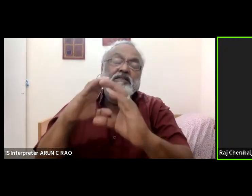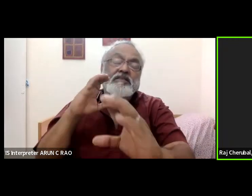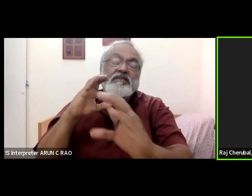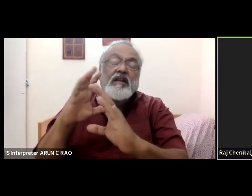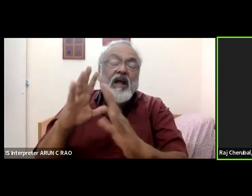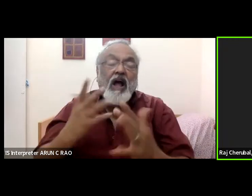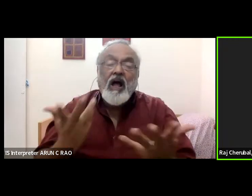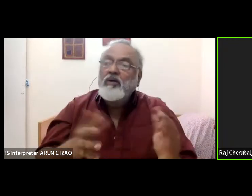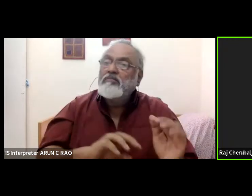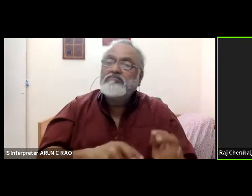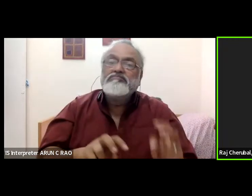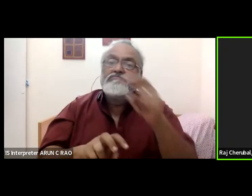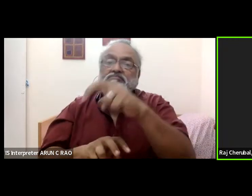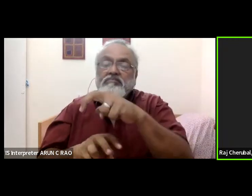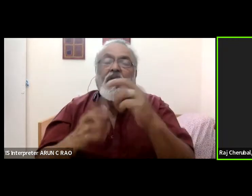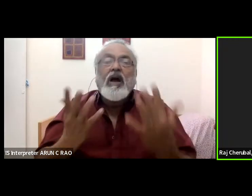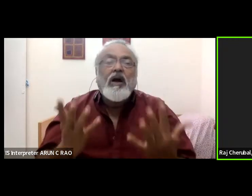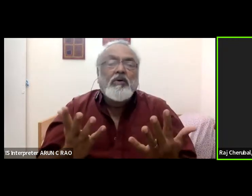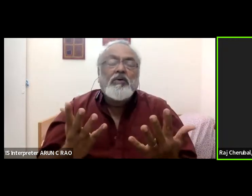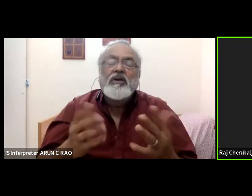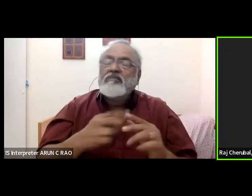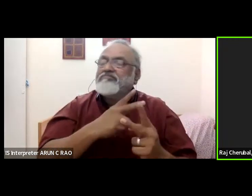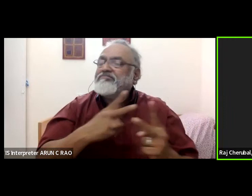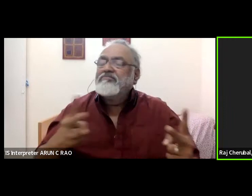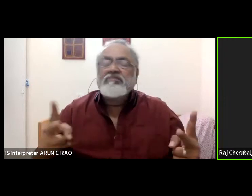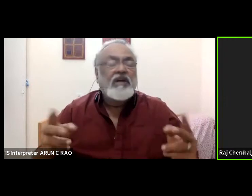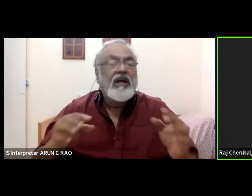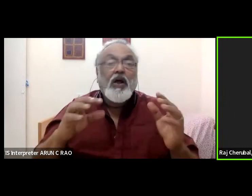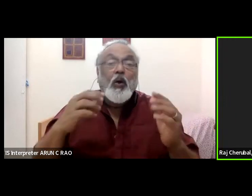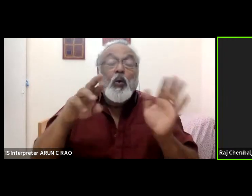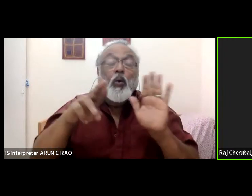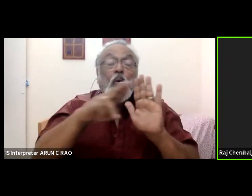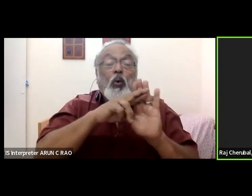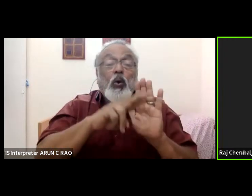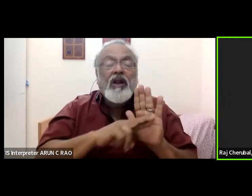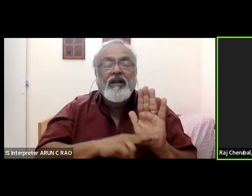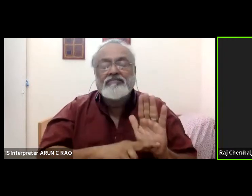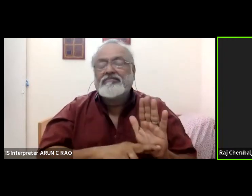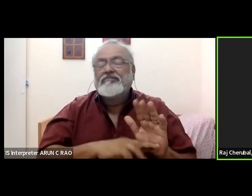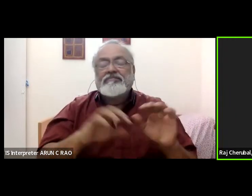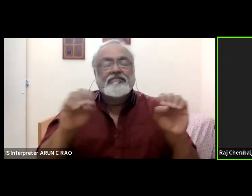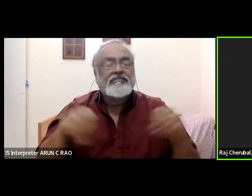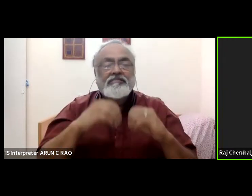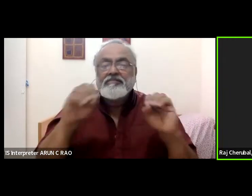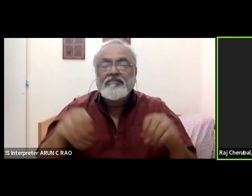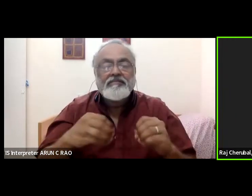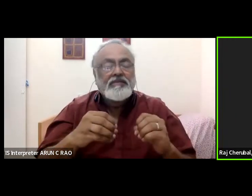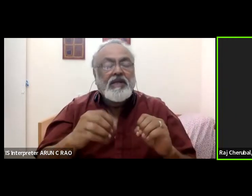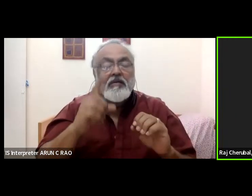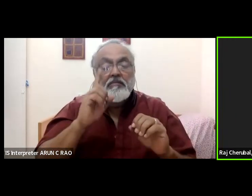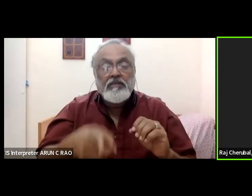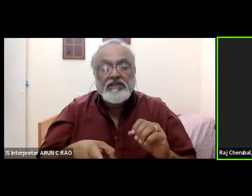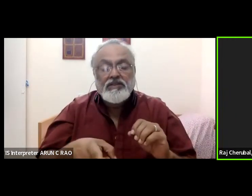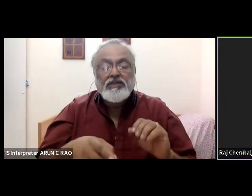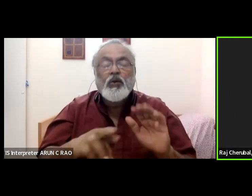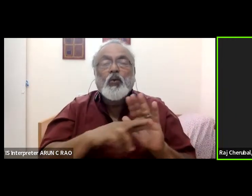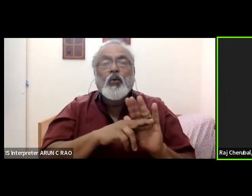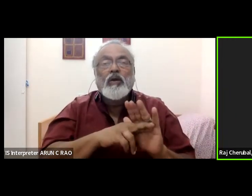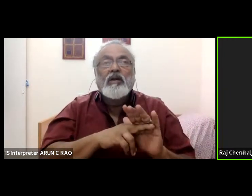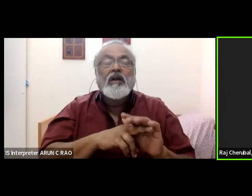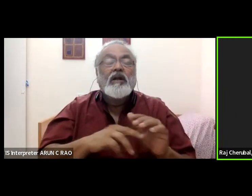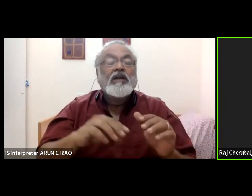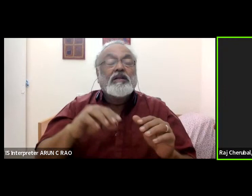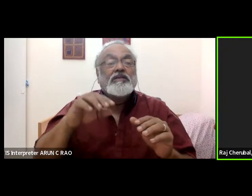are still getting done in bits and pieces. So I think it's time that from the union government level, state government level, and the city government